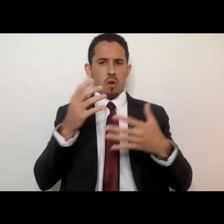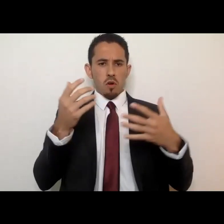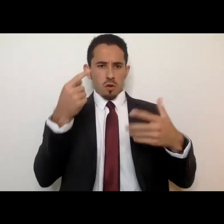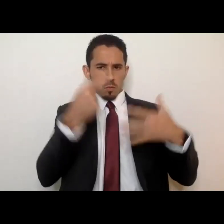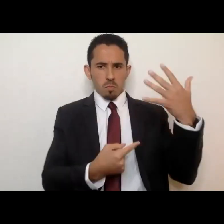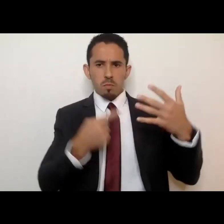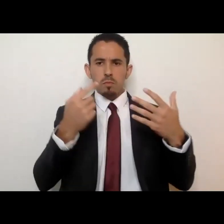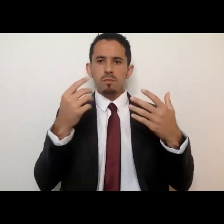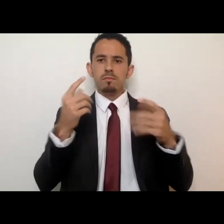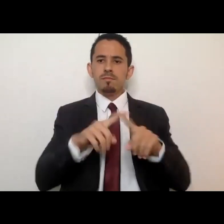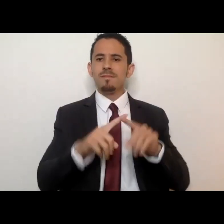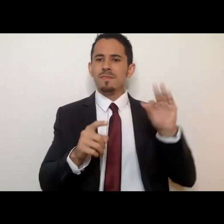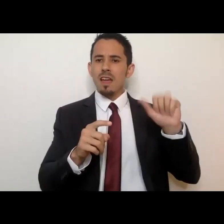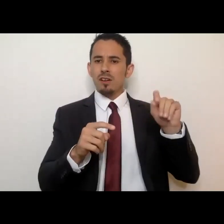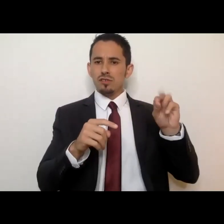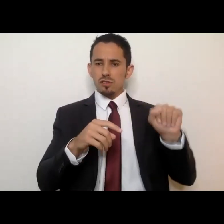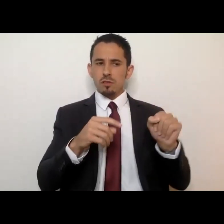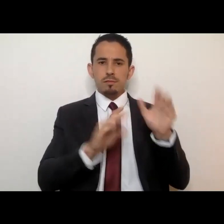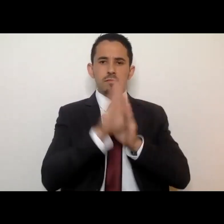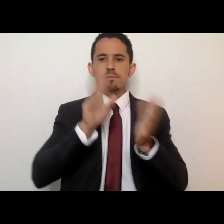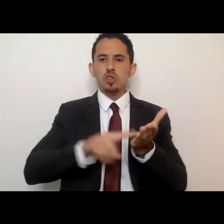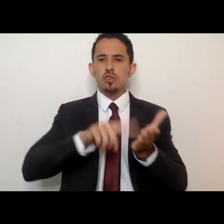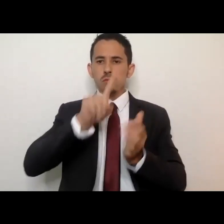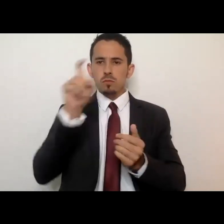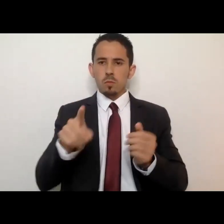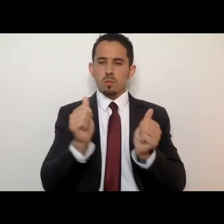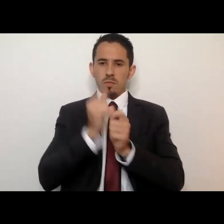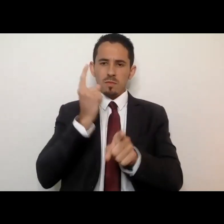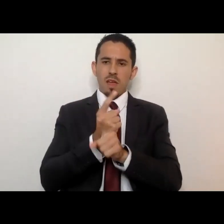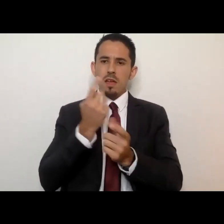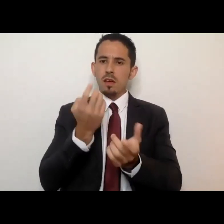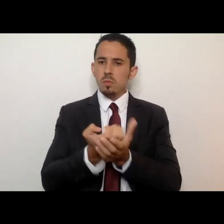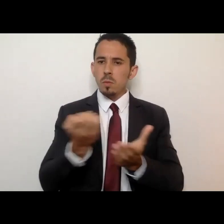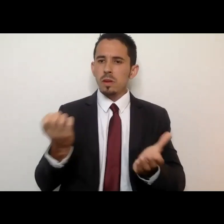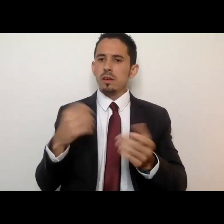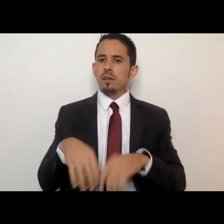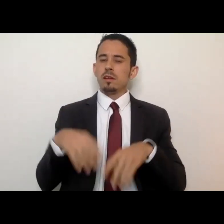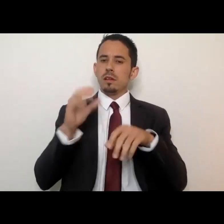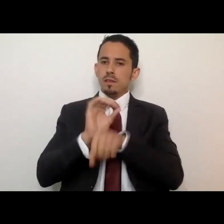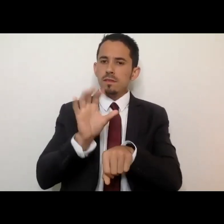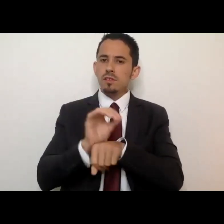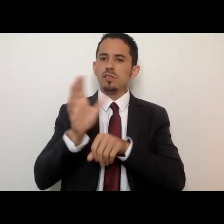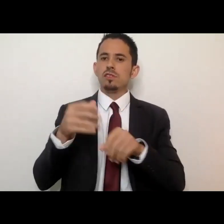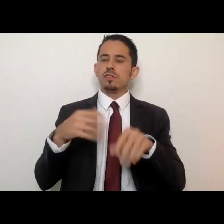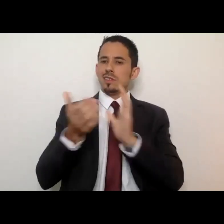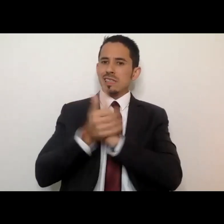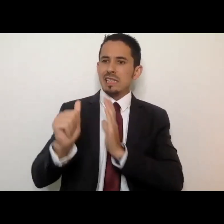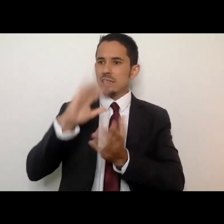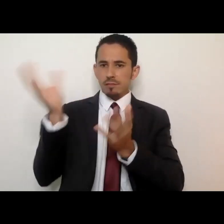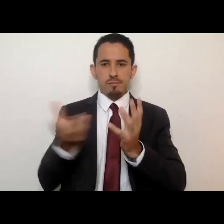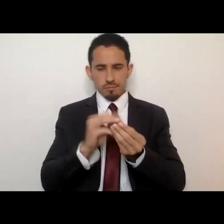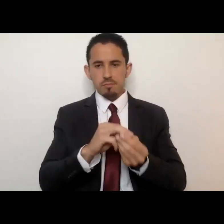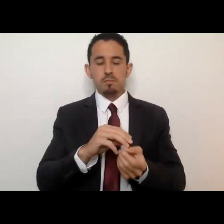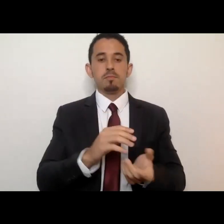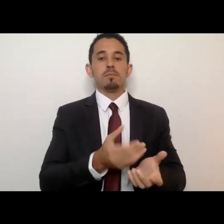understand where to prioritize our efforts, what factors are involved, where research needs to be developed, what equipment needs to